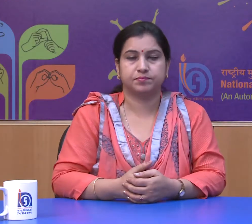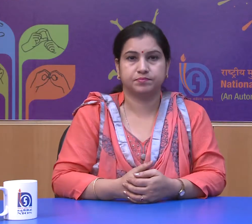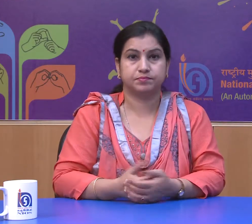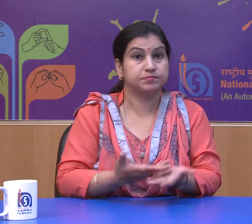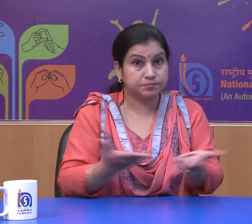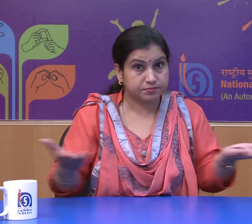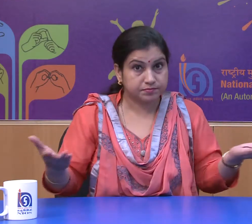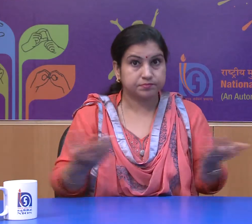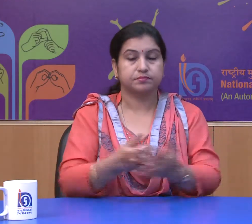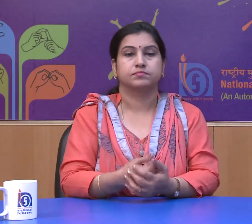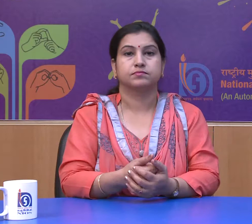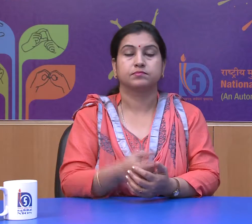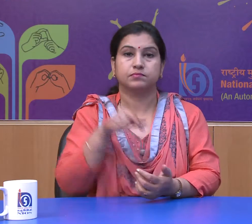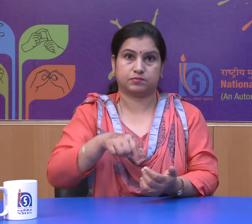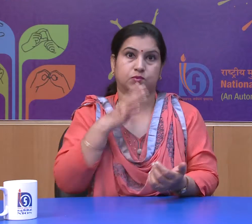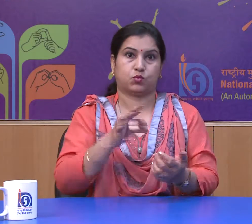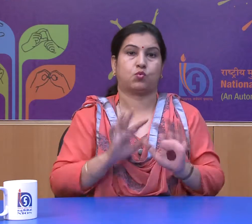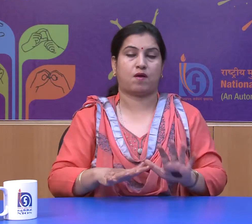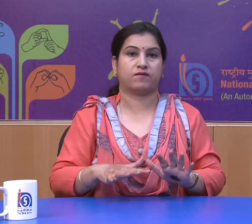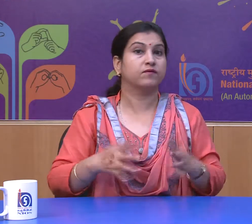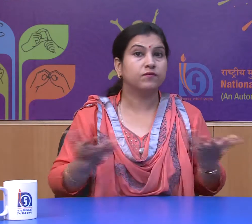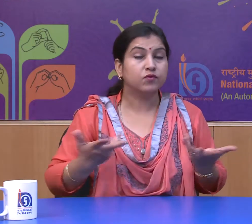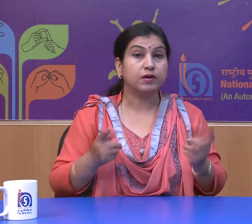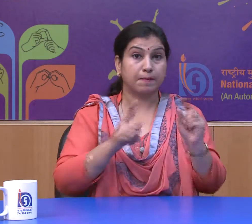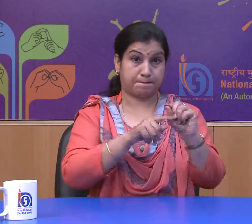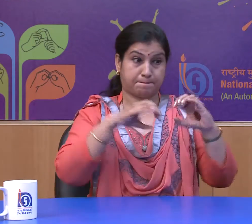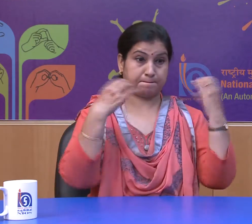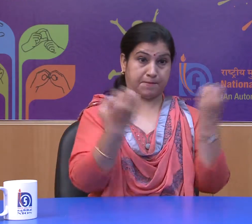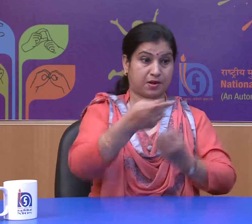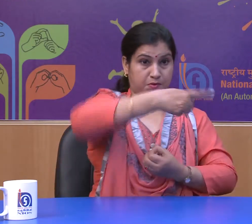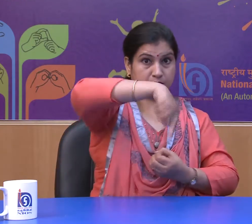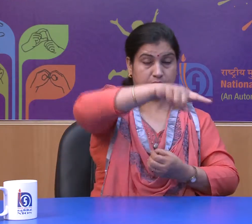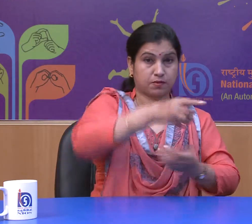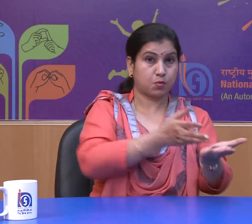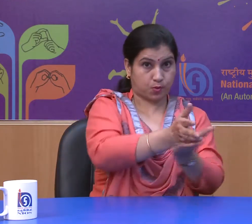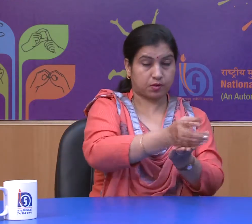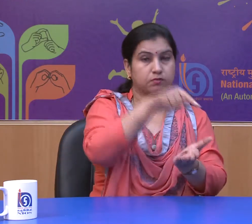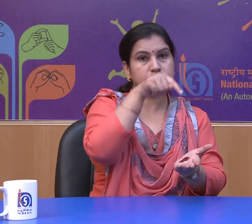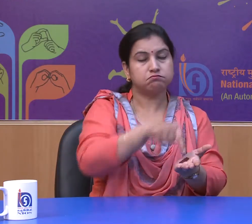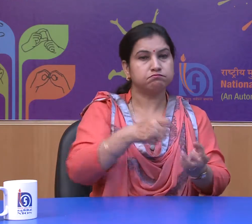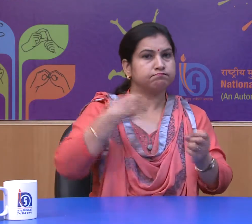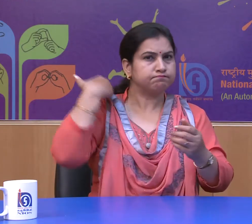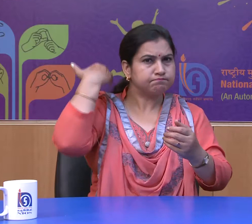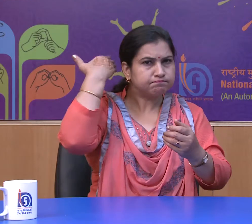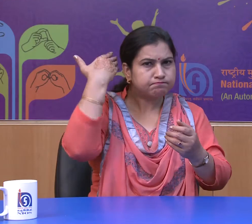Learners, it is true that the parliamentary system has been working nicely in